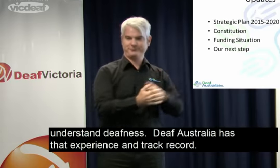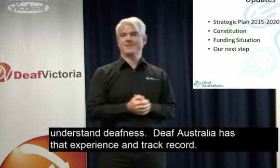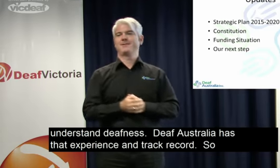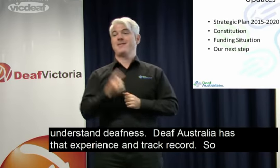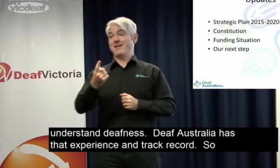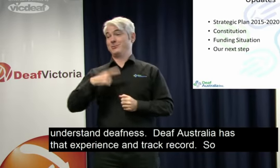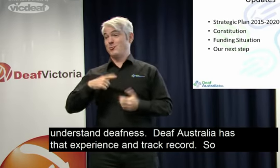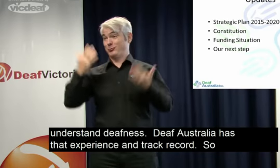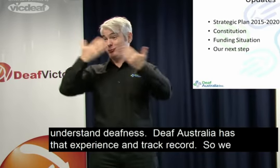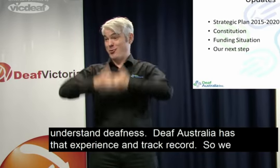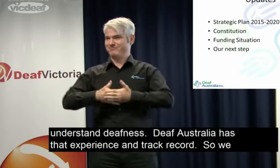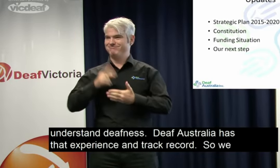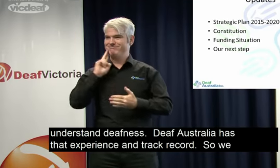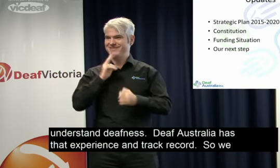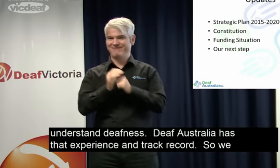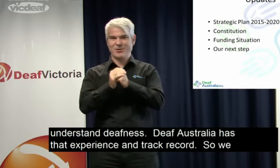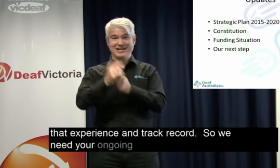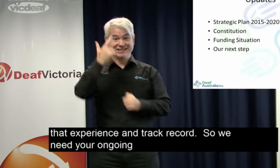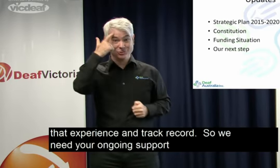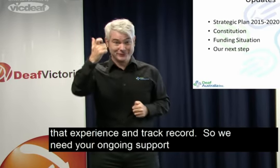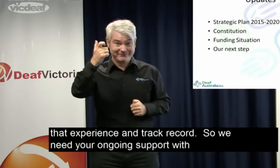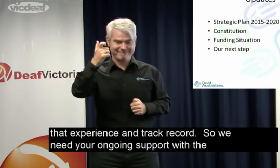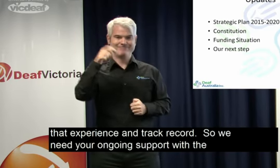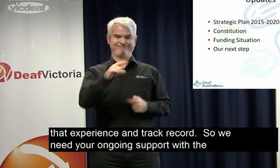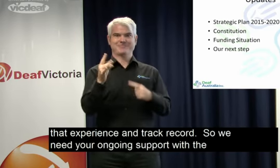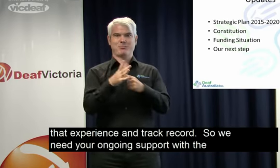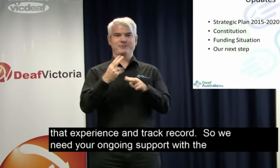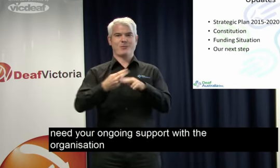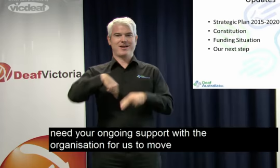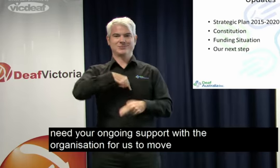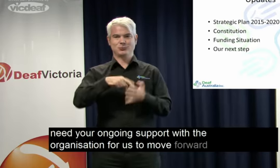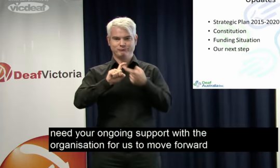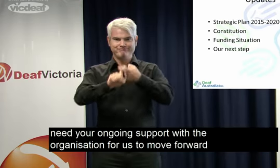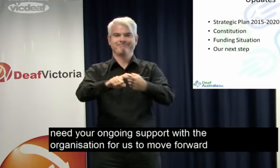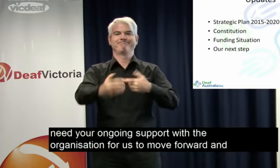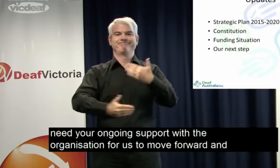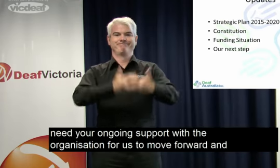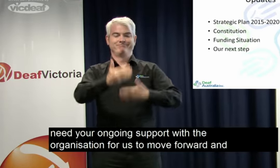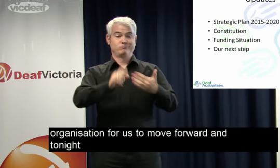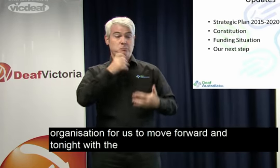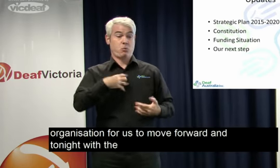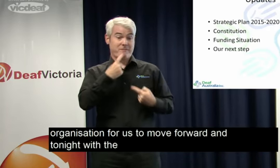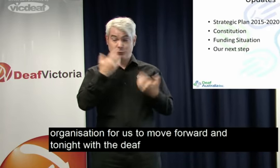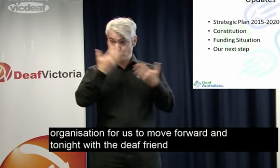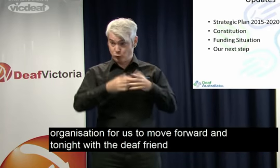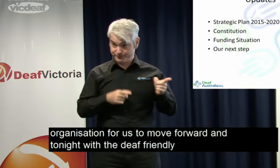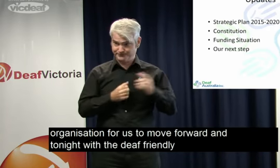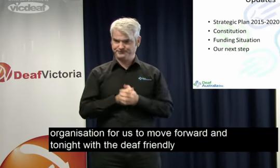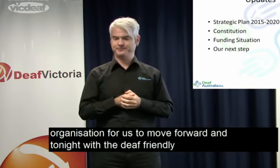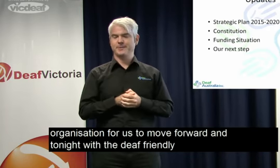support with our organisation, for us to move forward. And tonight, with the Deaf Friendly Initiative, that's key for us in terms of ensuring that that